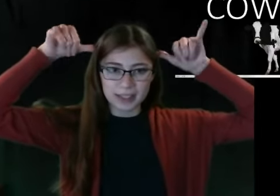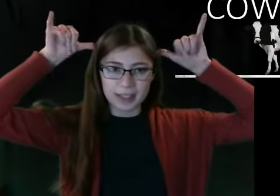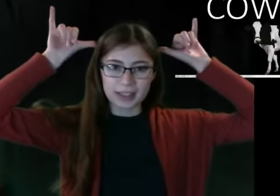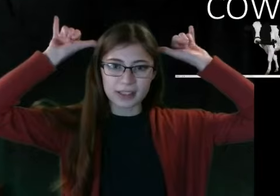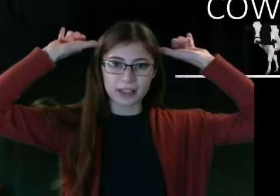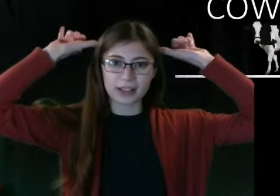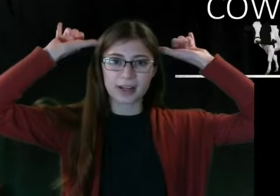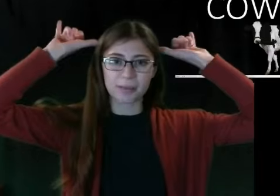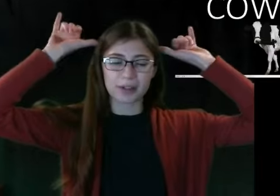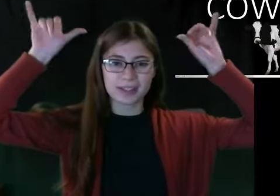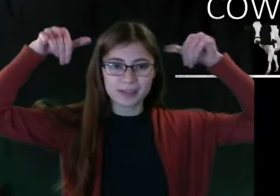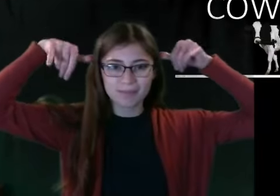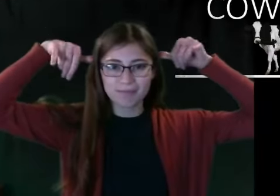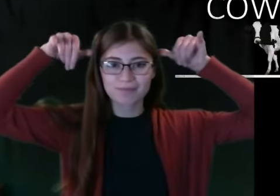then turn upwards.